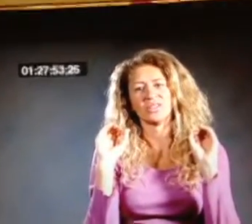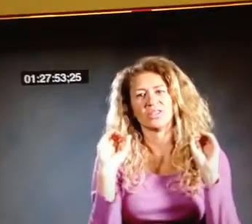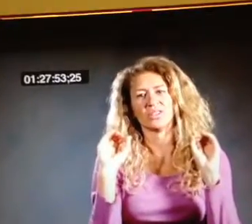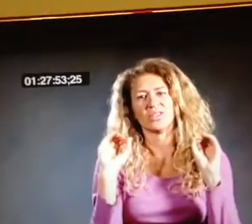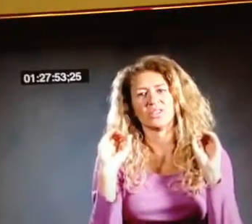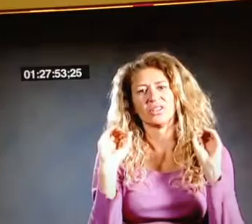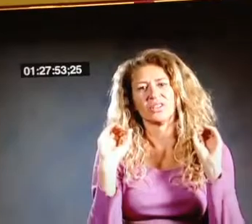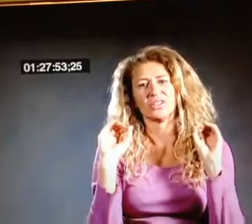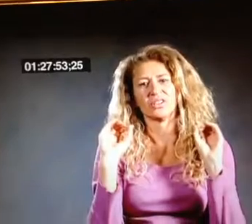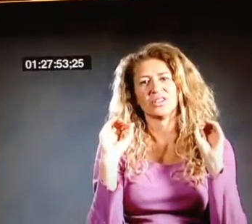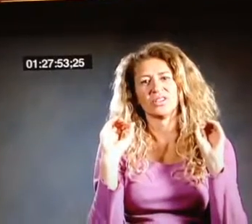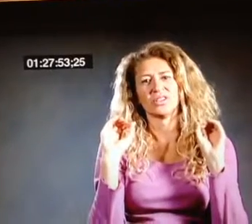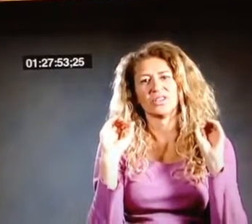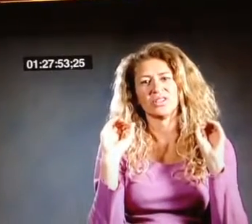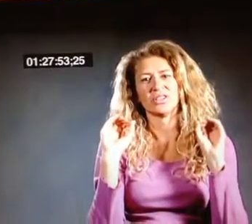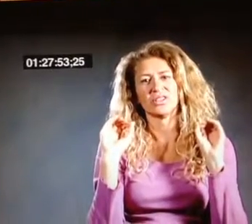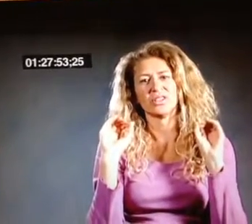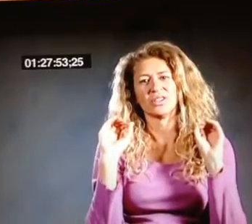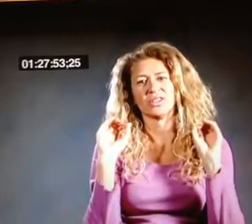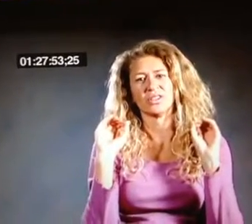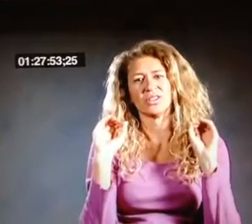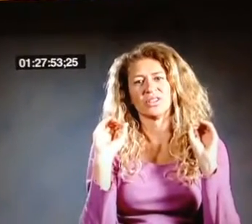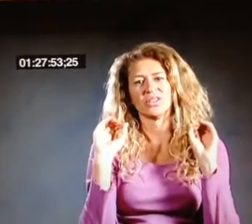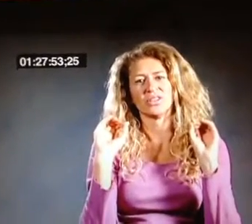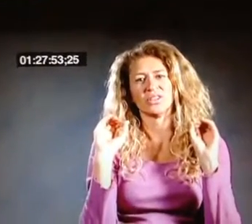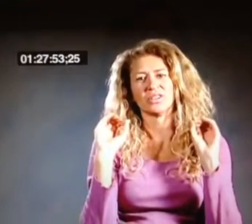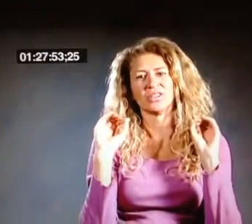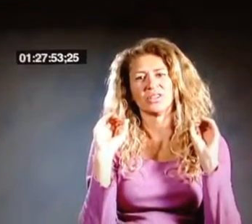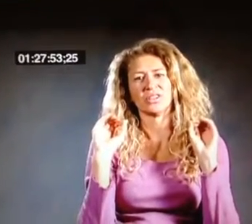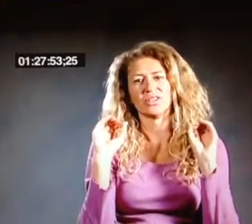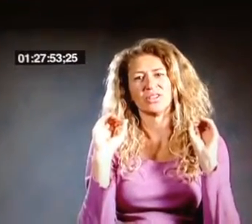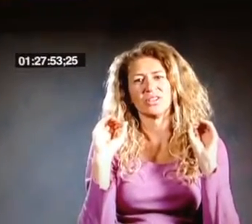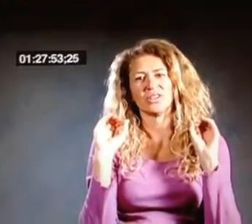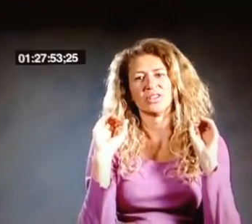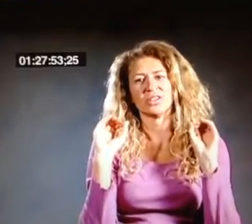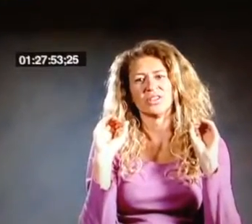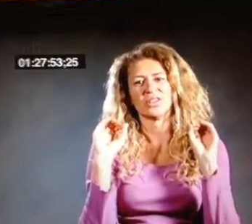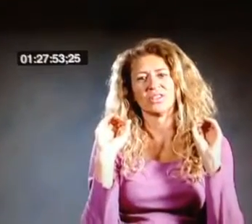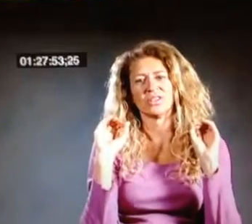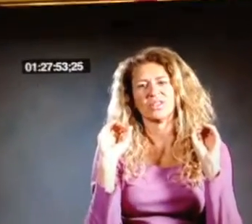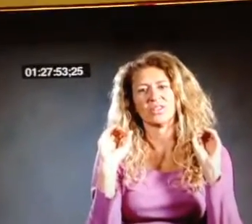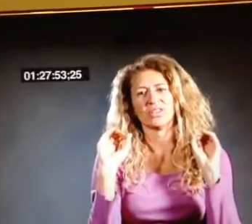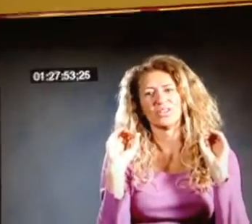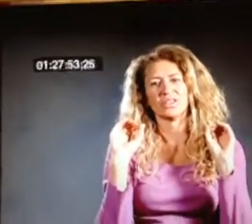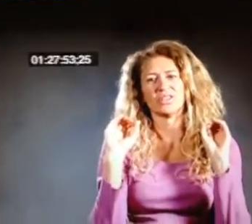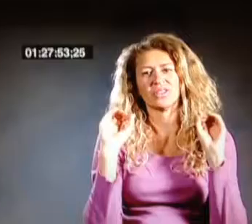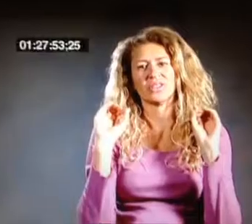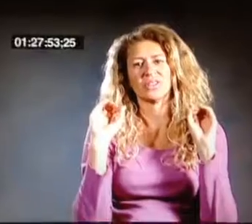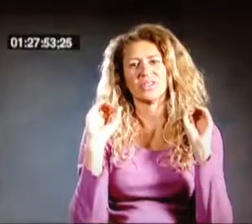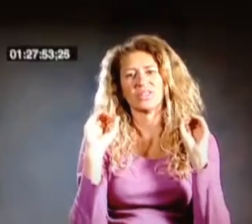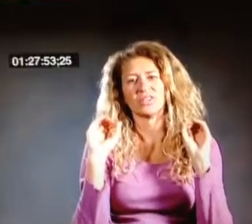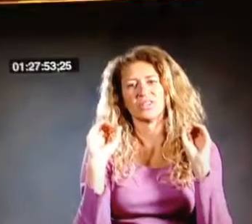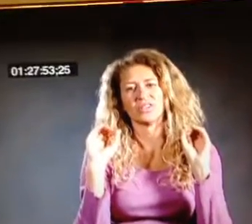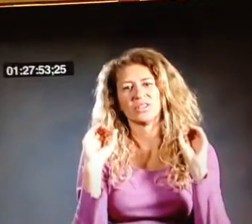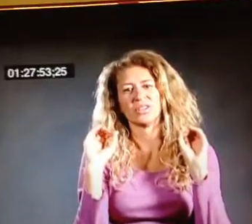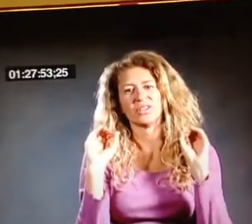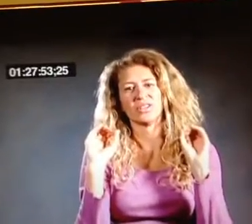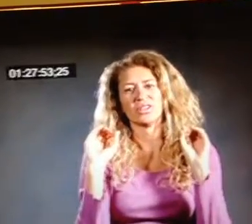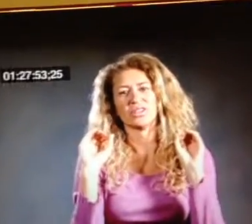the time. And we started giving them to friends. We just had to get rid of all of this fresh cabbage. There was so much of it. And